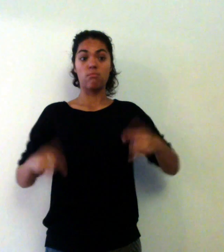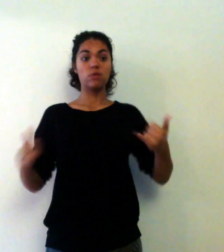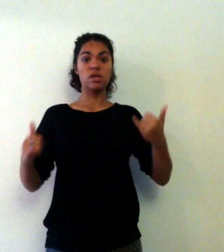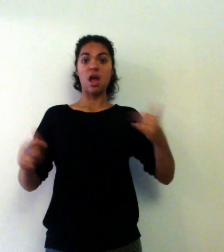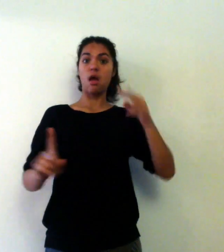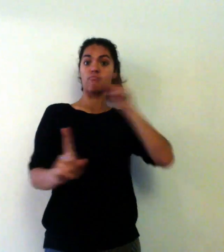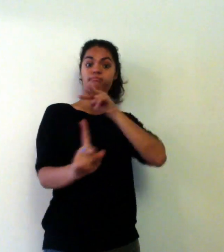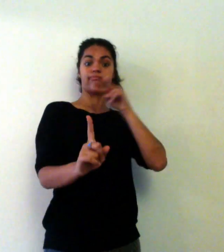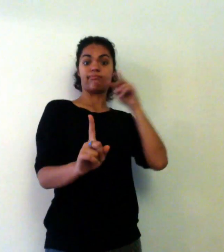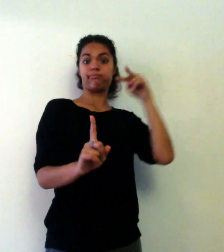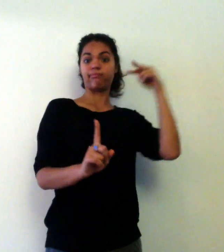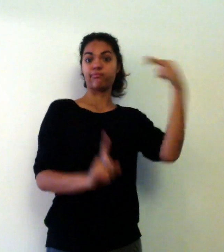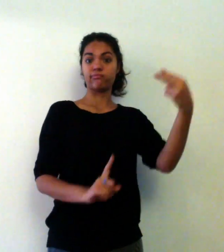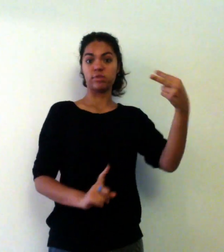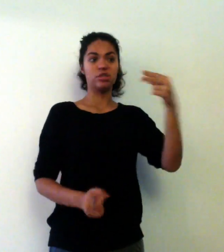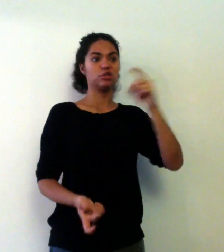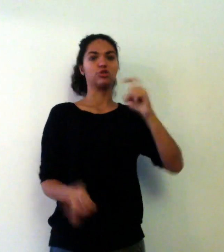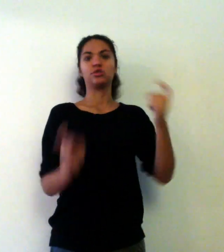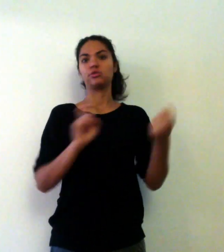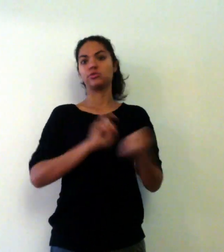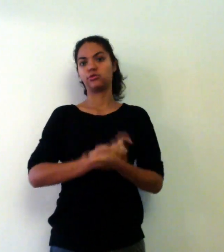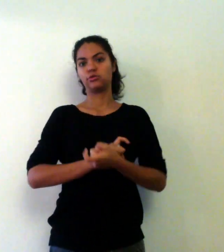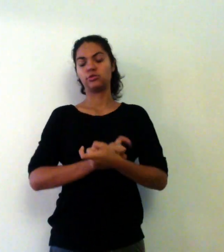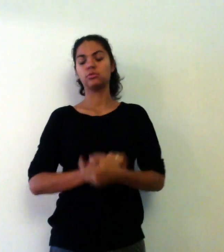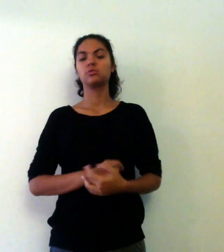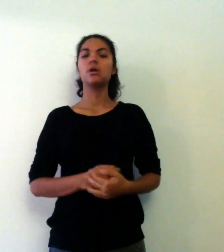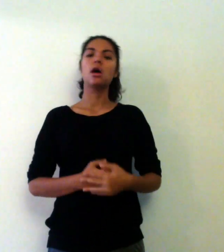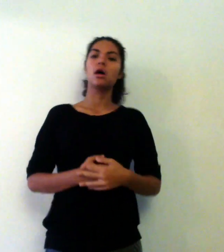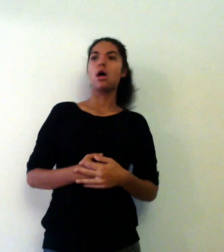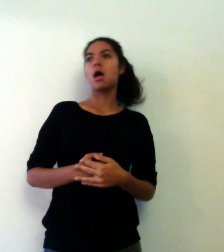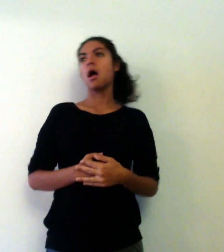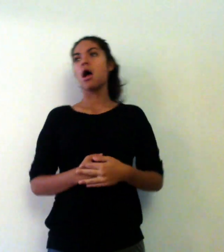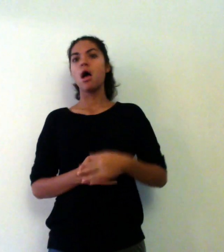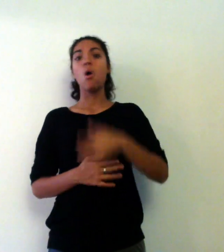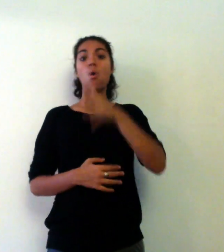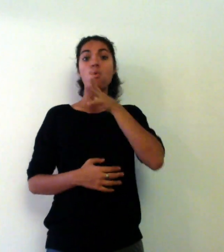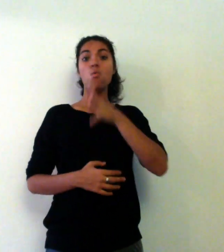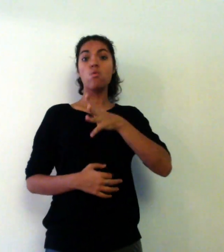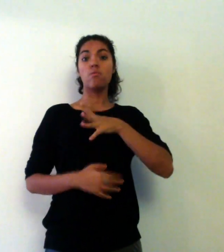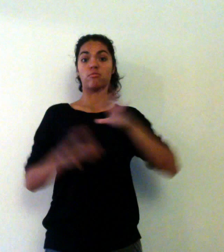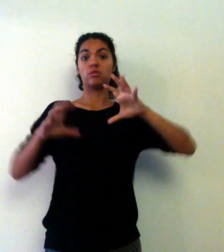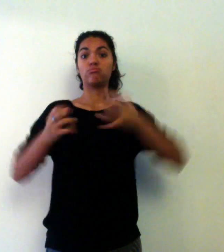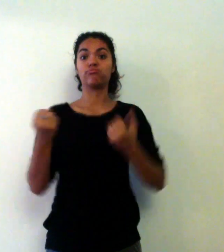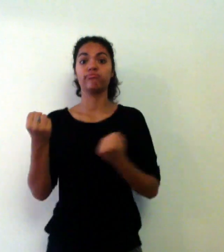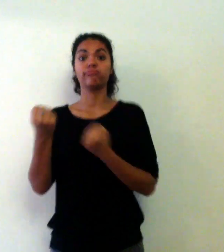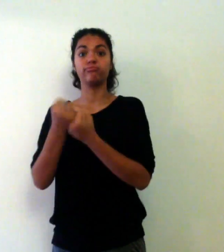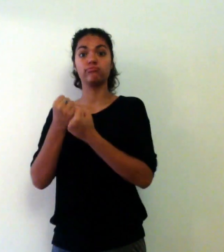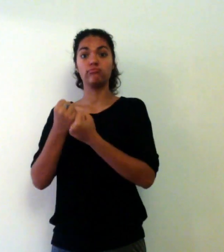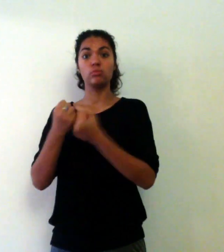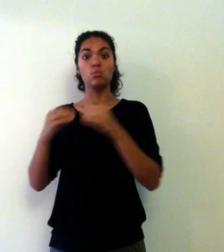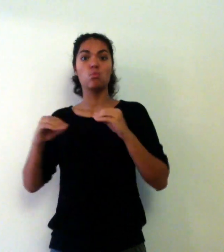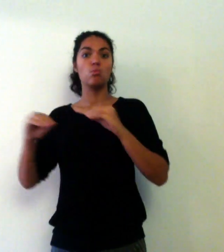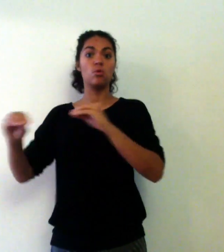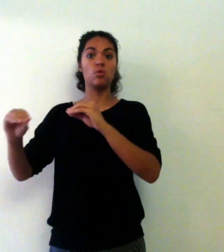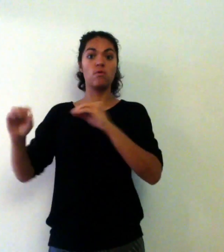some aspects of the women's movement, where we have lost an admiration for what true womanhood is all about.